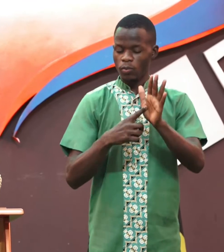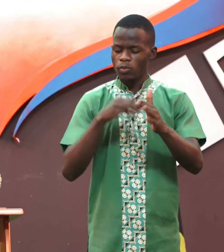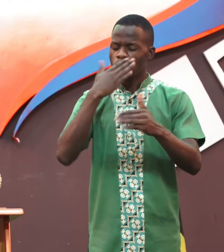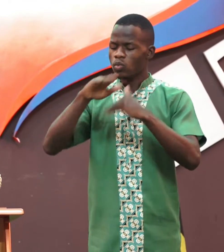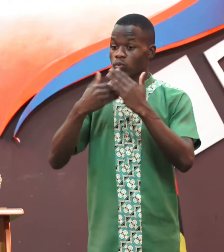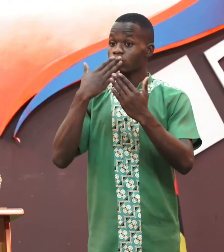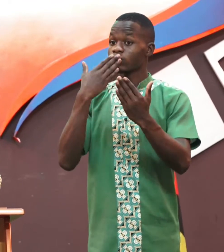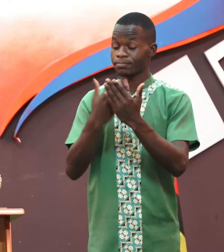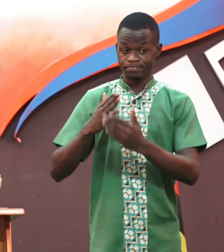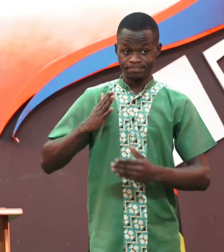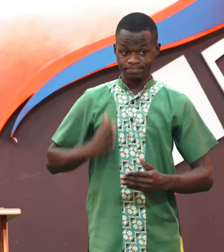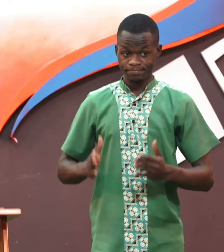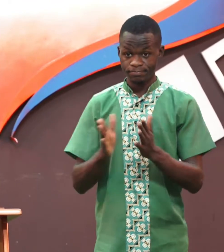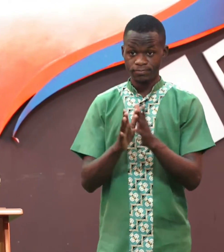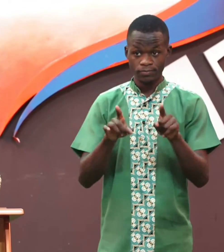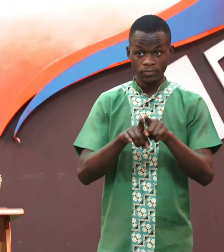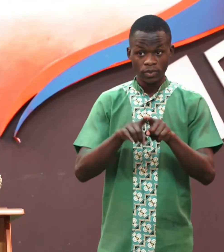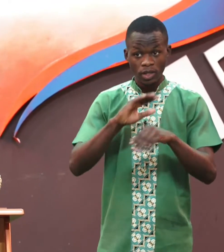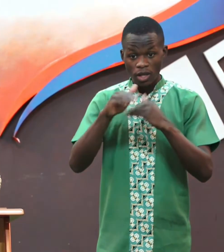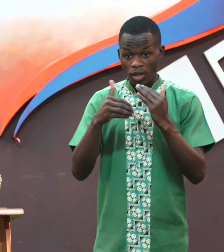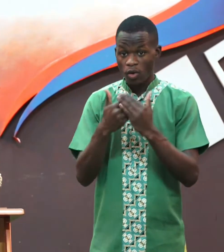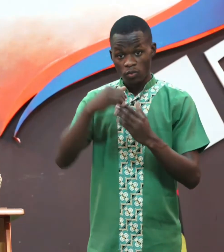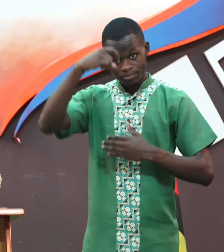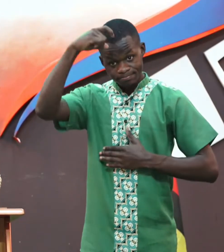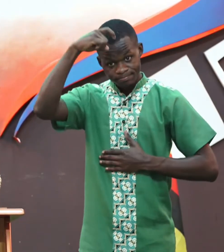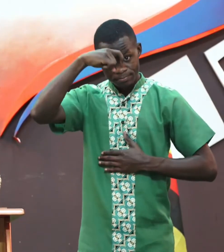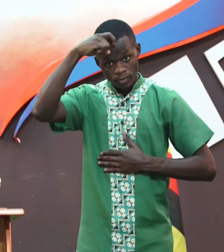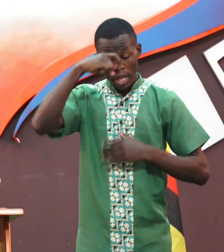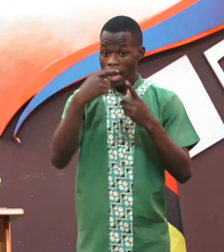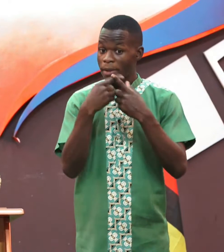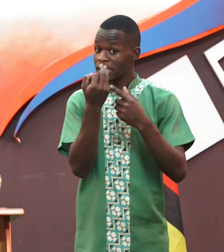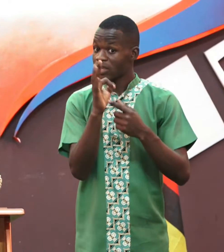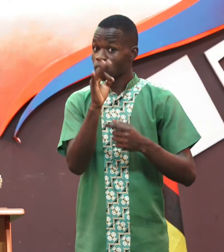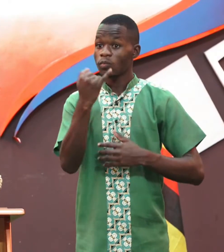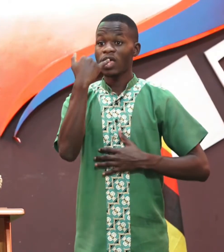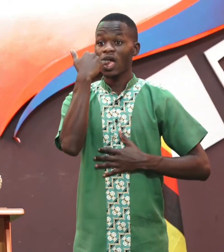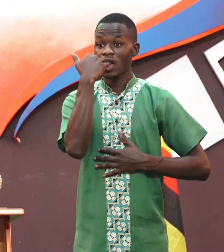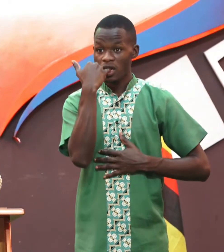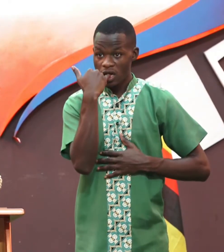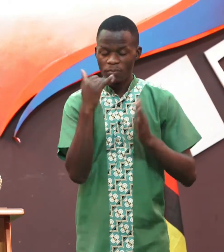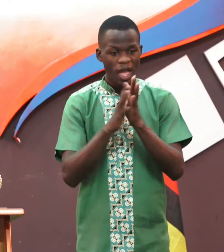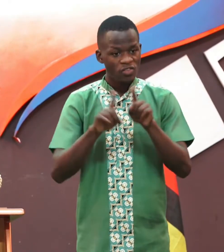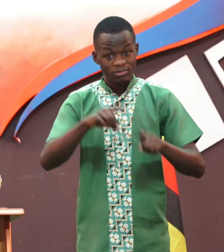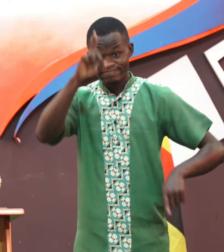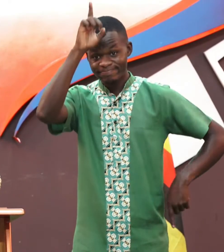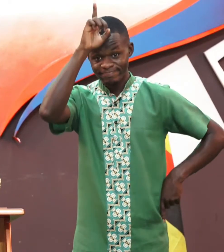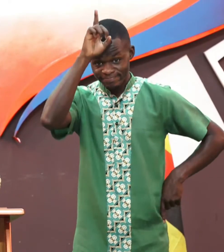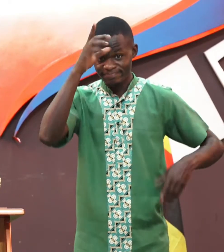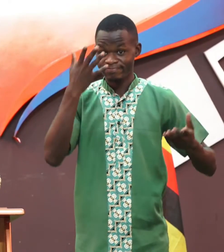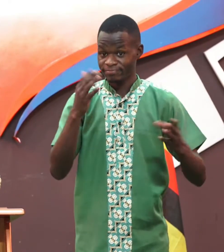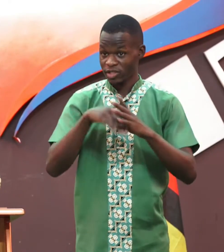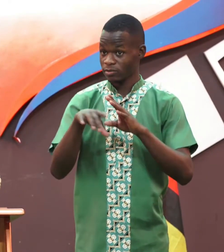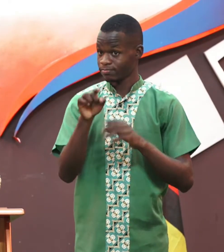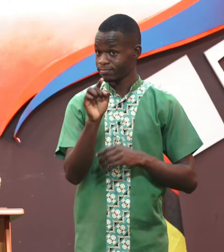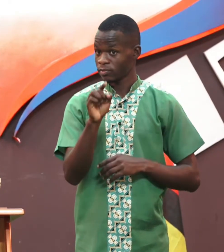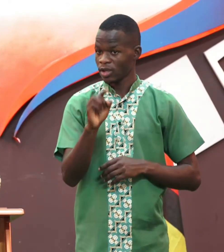behavior his deeds in the gentleness of wisdom. But if you have bitter, jealous, and selfish ambition in your heart,